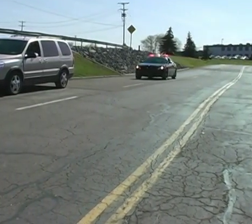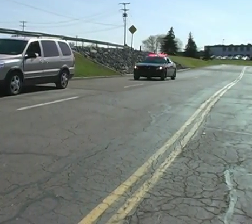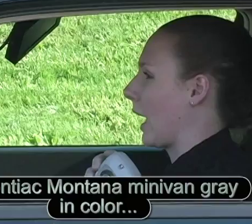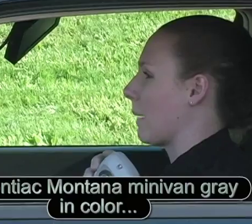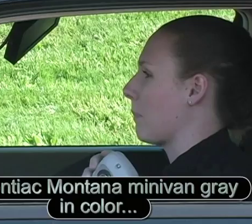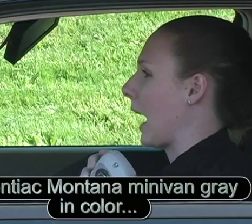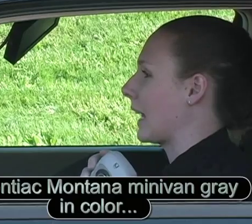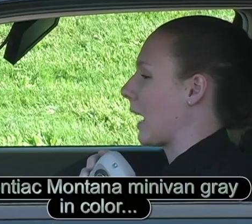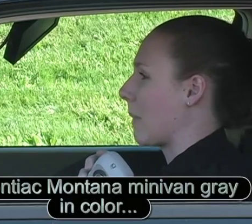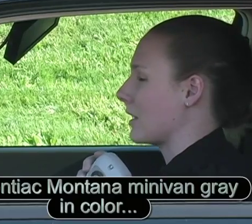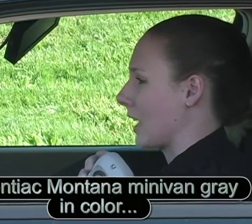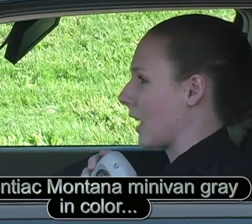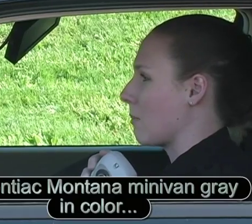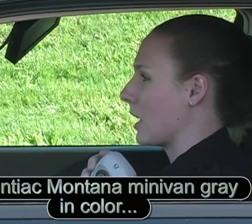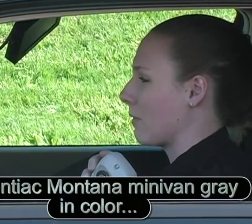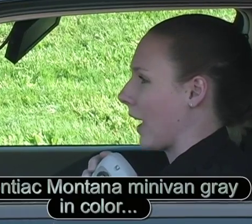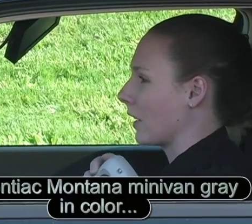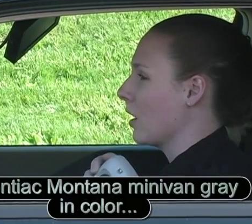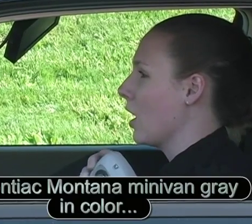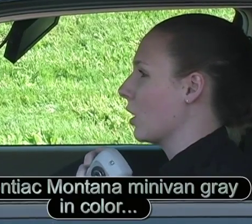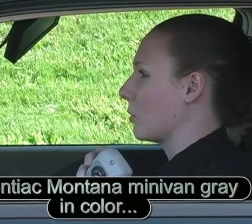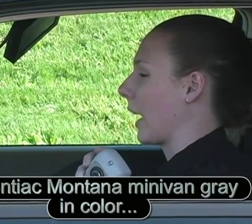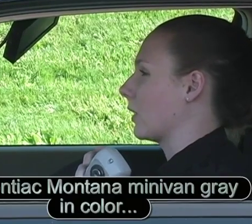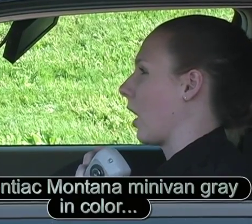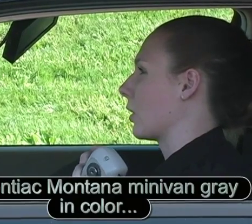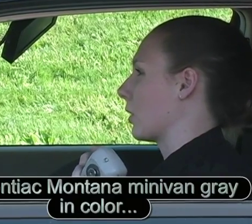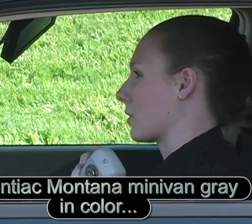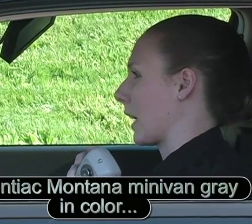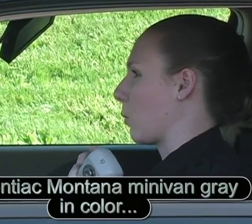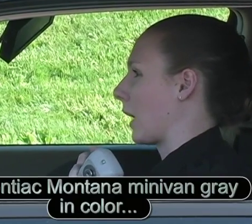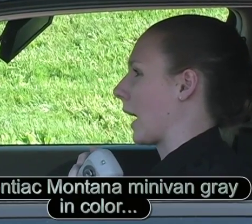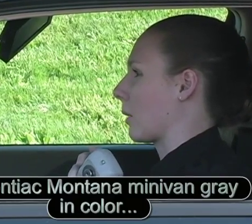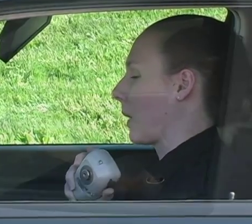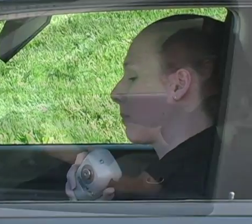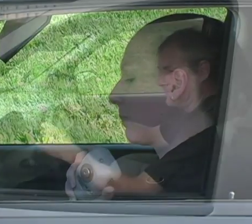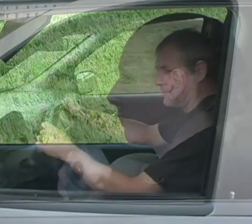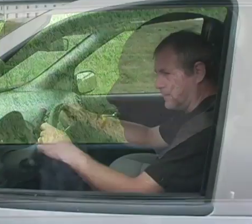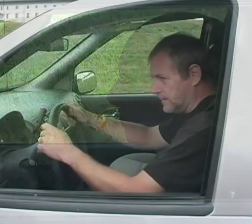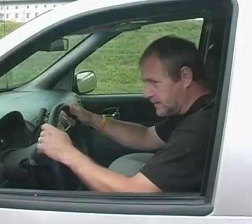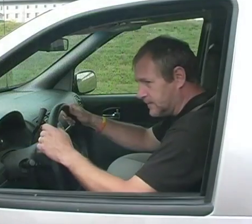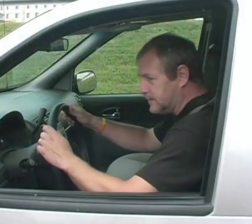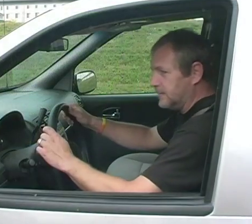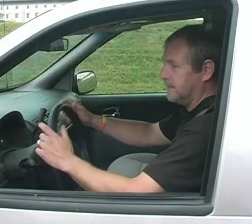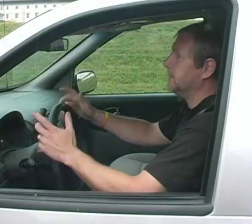It's cognac by Tana minivan, gray color, looks like we're not together. Good luck!